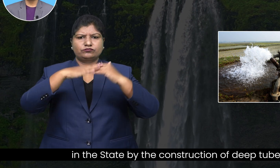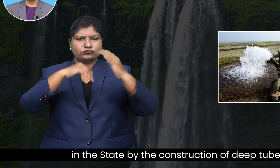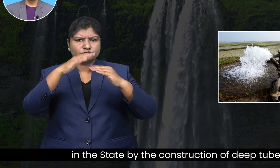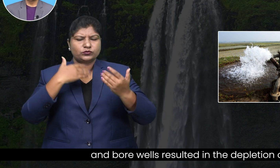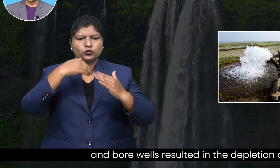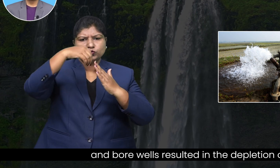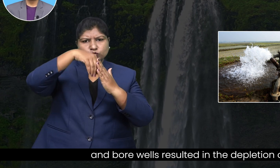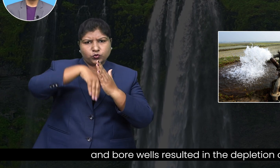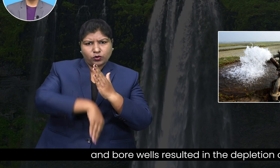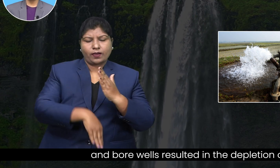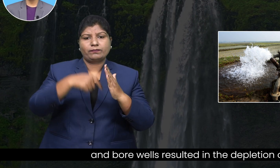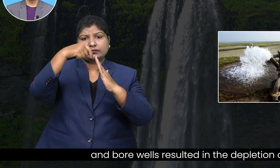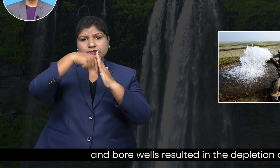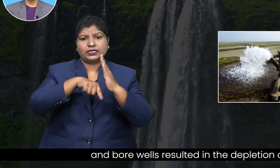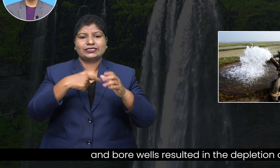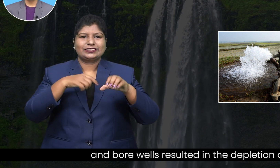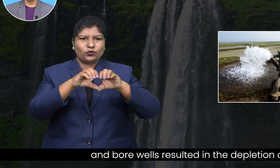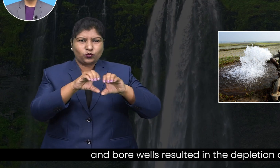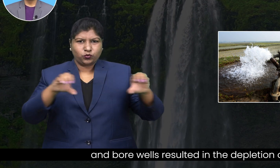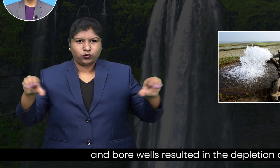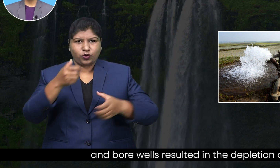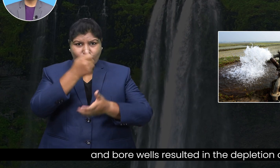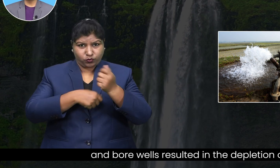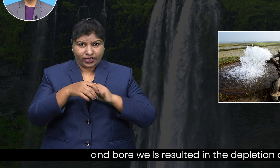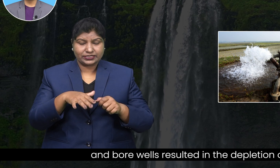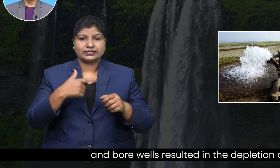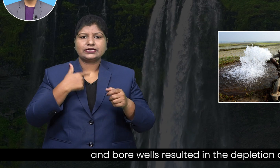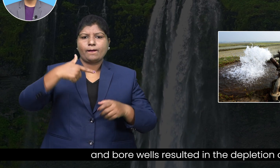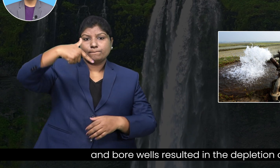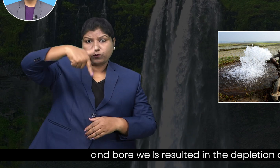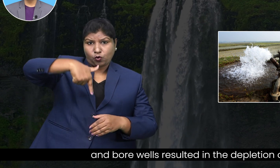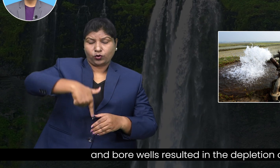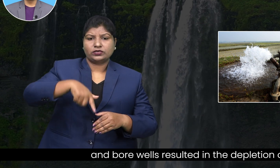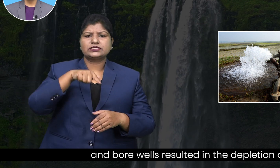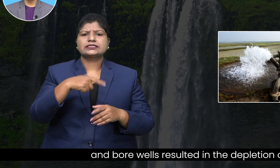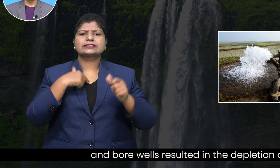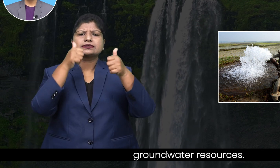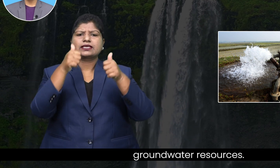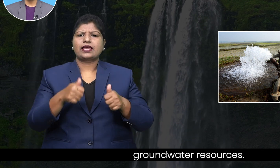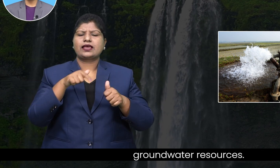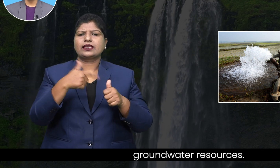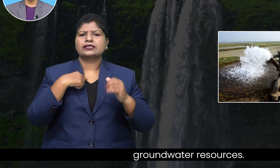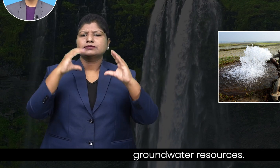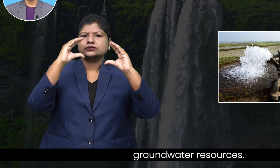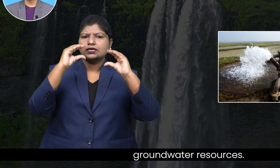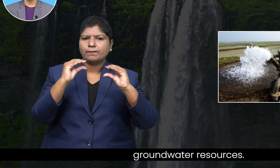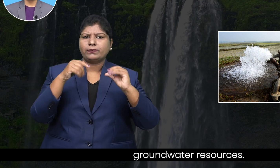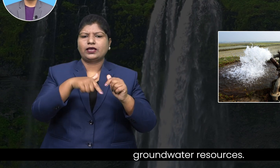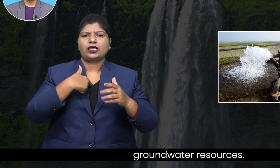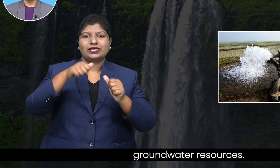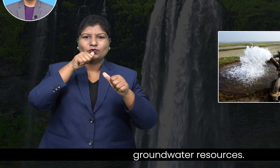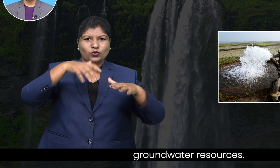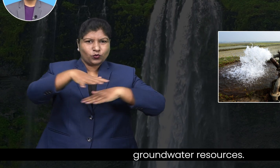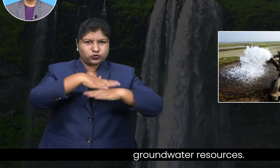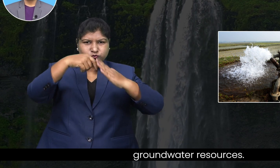tube wells and bore wells resulted in the depletion of groundwater